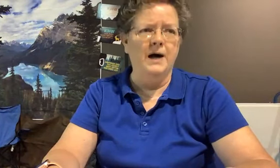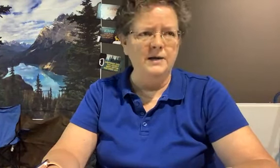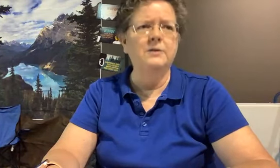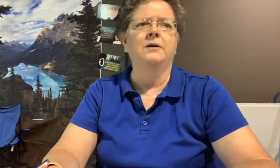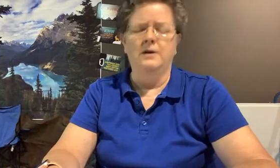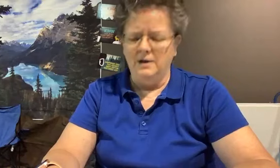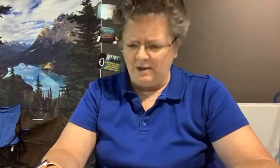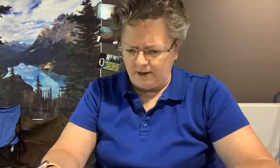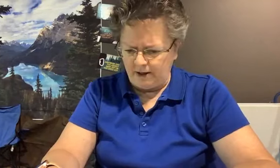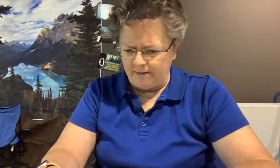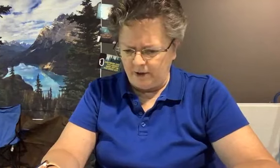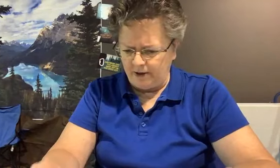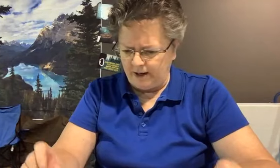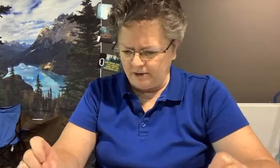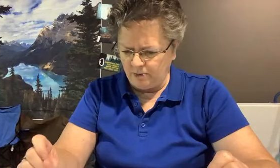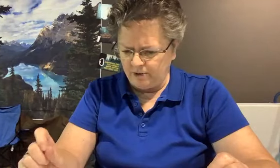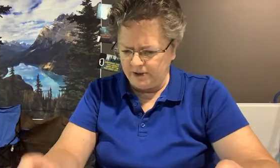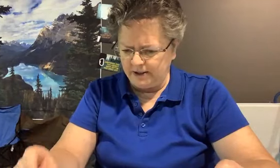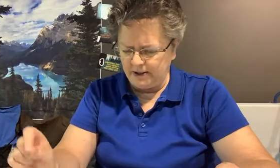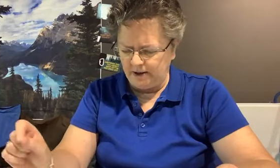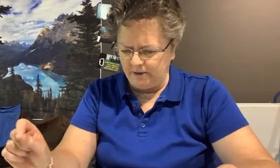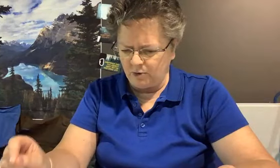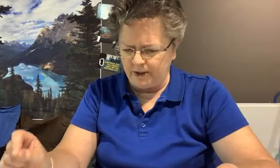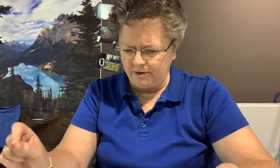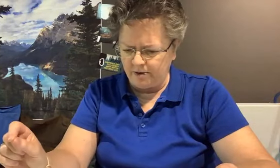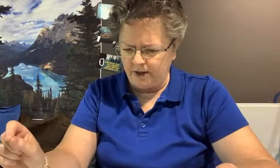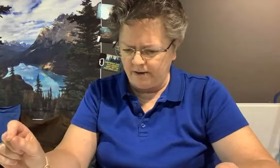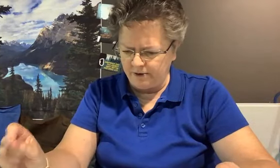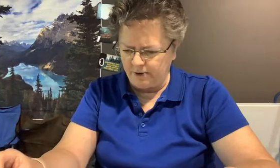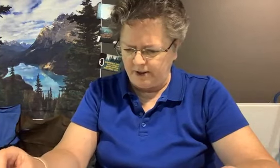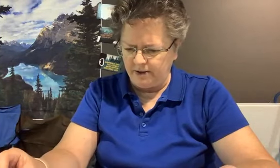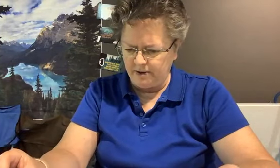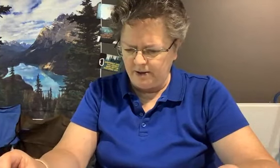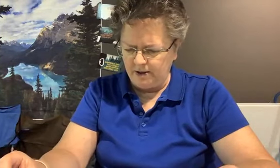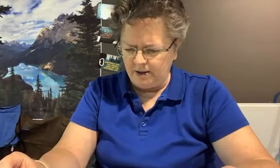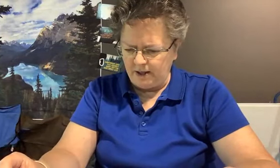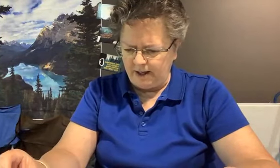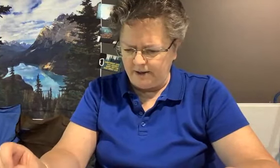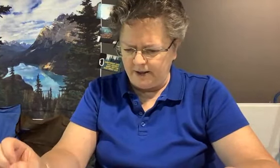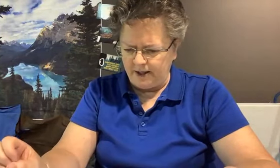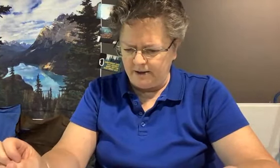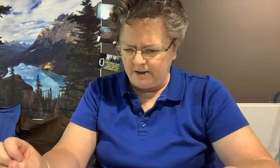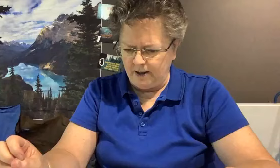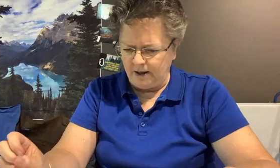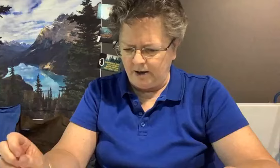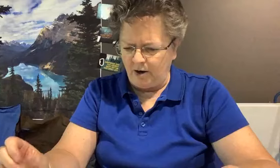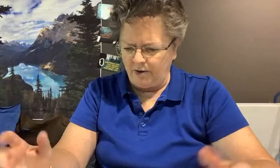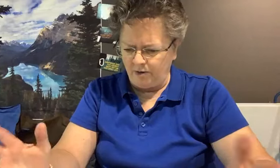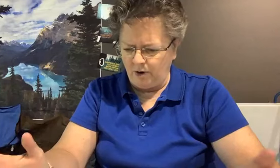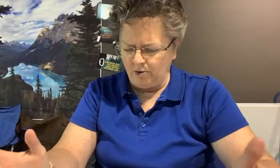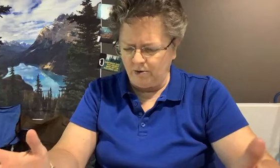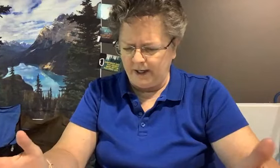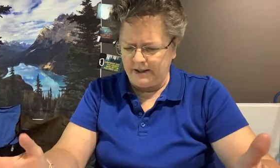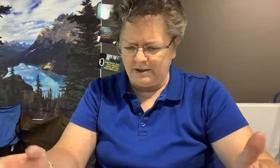Bot on October 16th, 23rd, and 30th. And then on the local